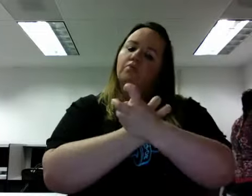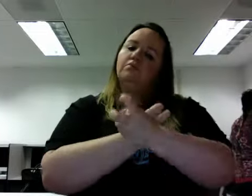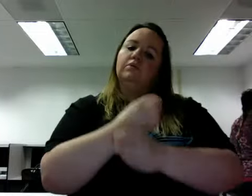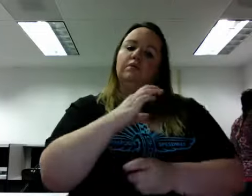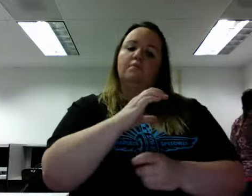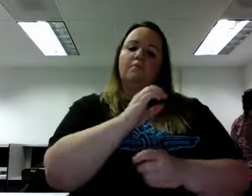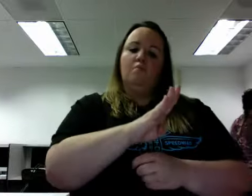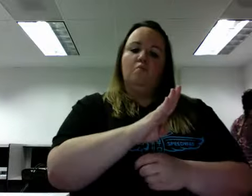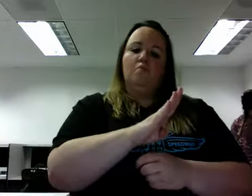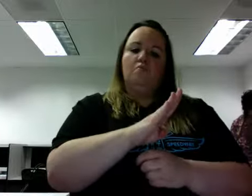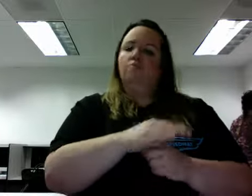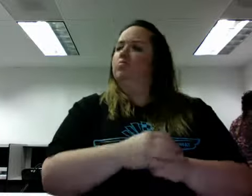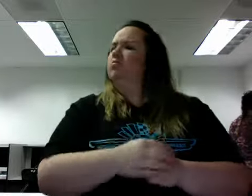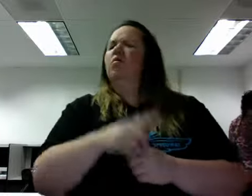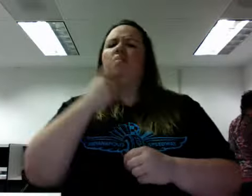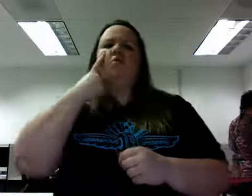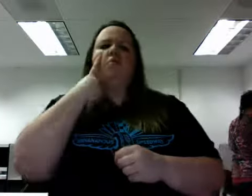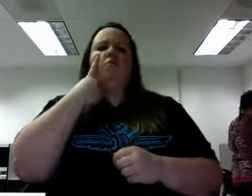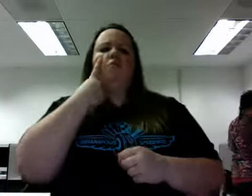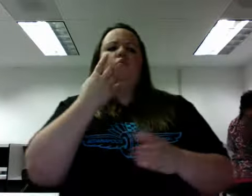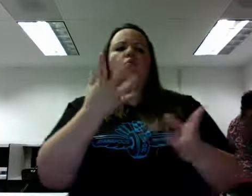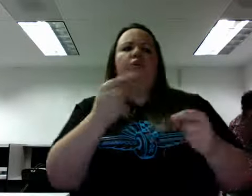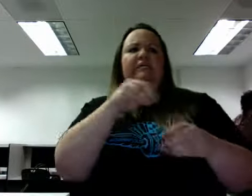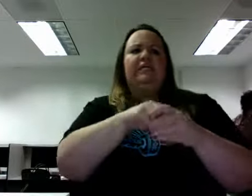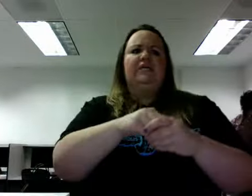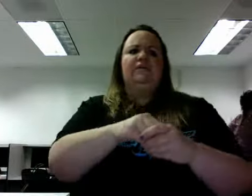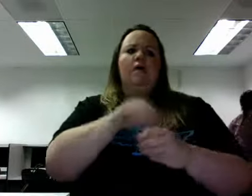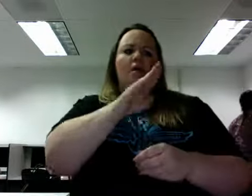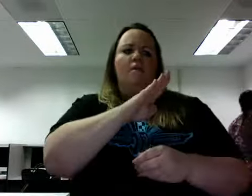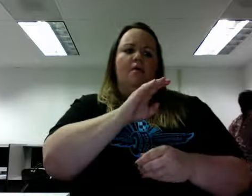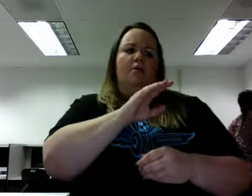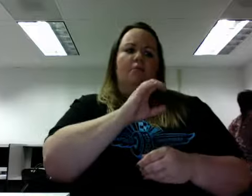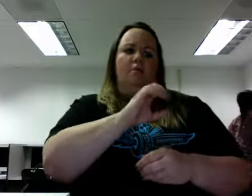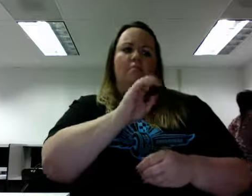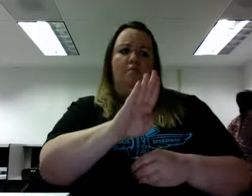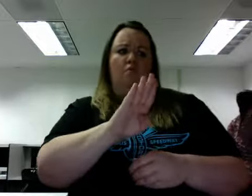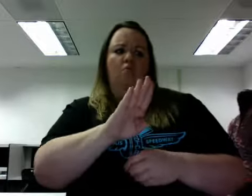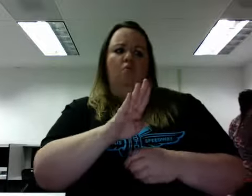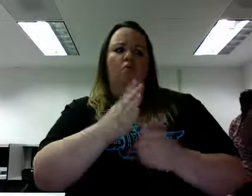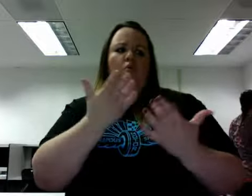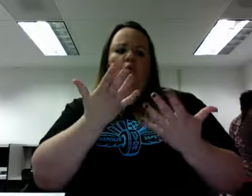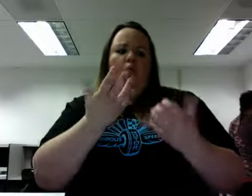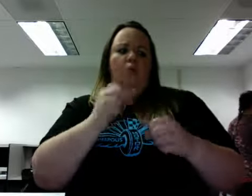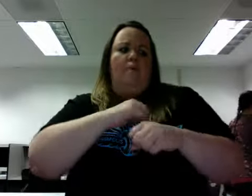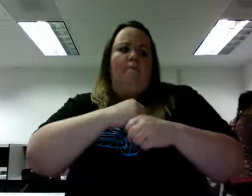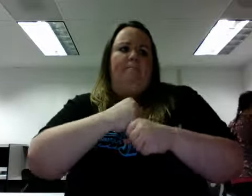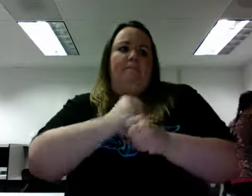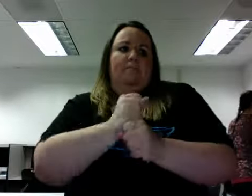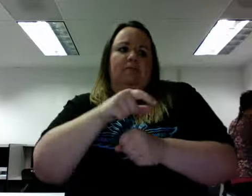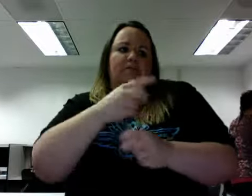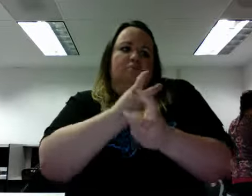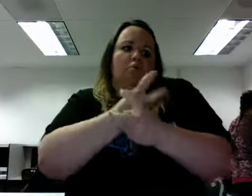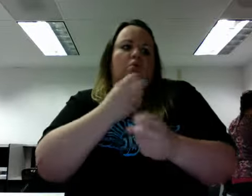is made out of, or some things that are found in bone. What's going to make this bone hard? What is it that's found inside this compact bone layer? Go ahead, Scott.